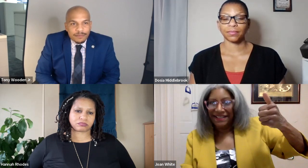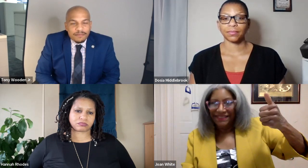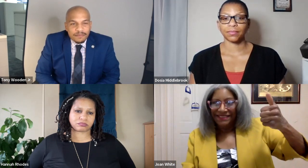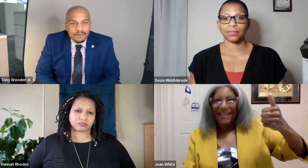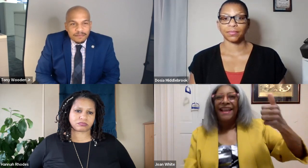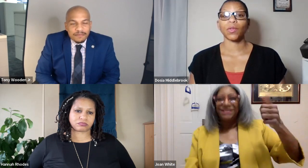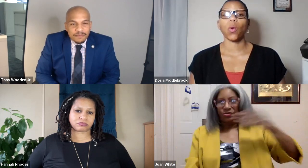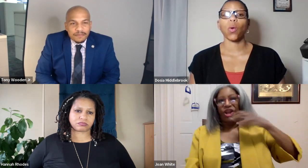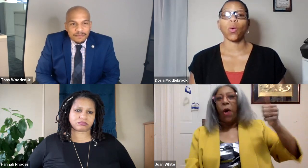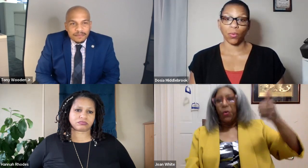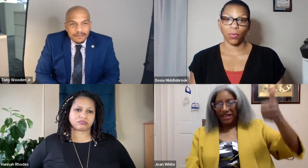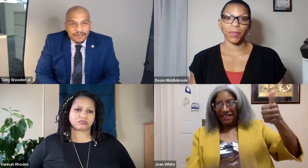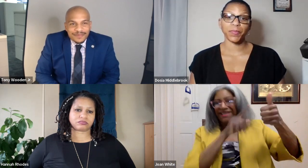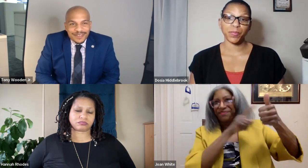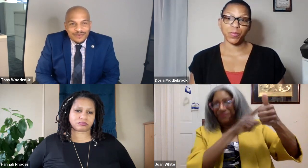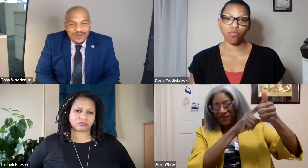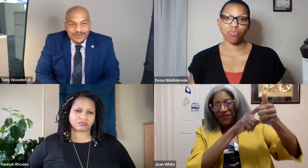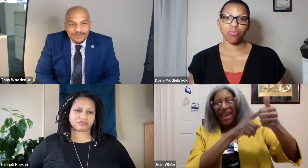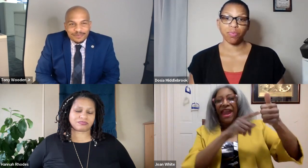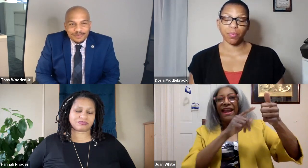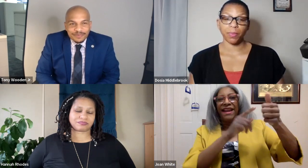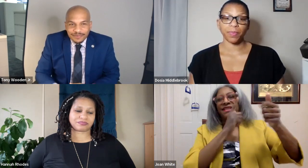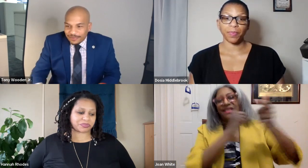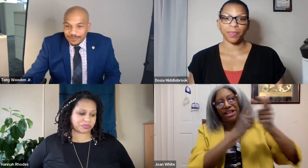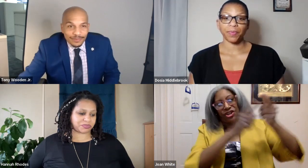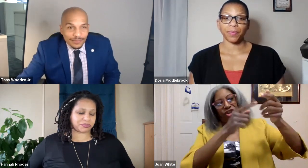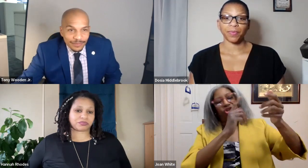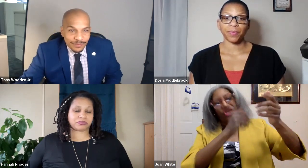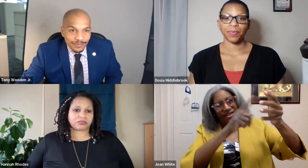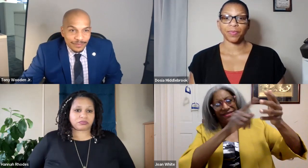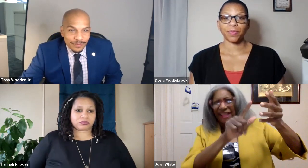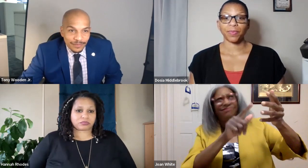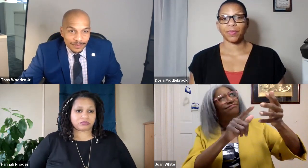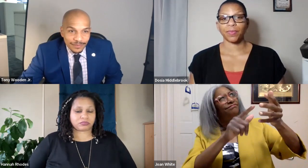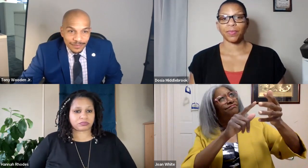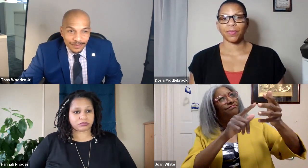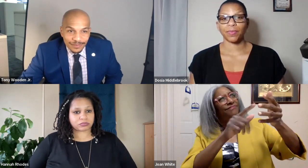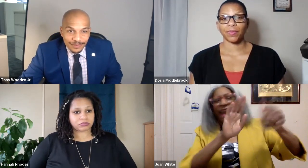And I know my grandmother, who was the oldest, my great-grandmother was the oldest in that family.